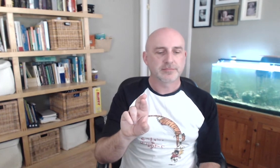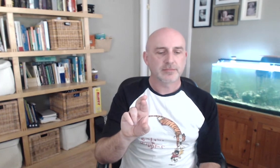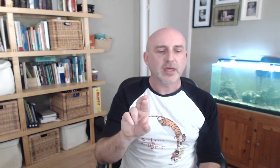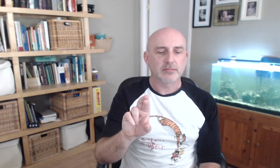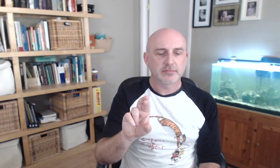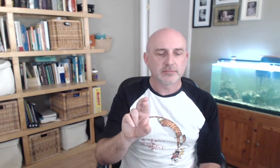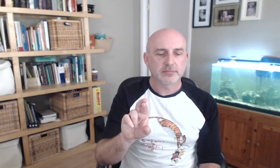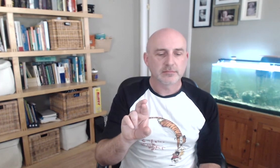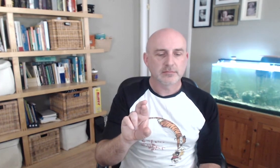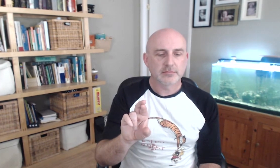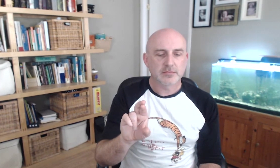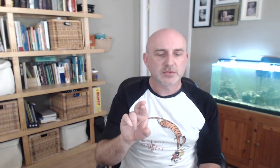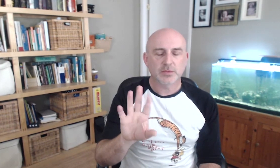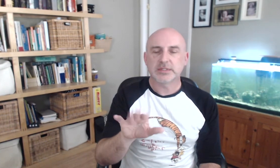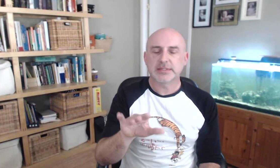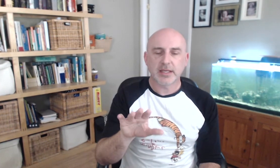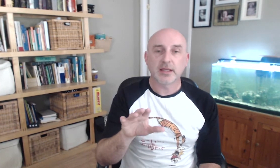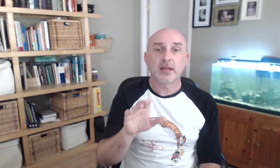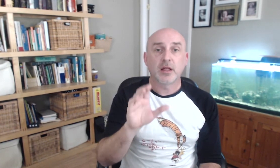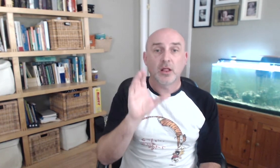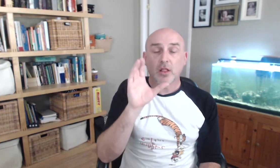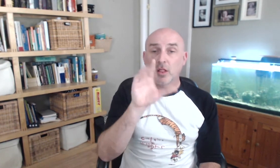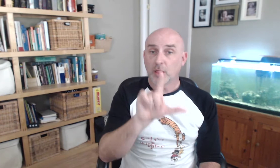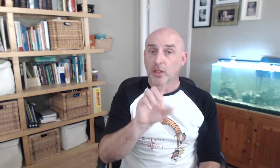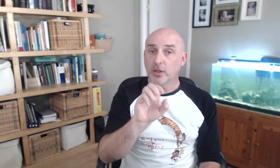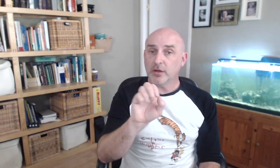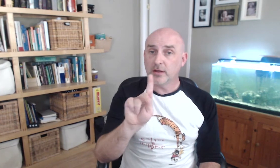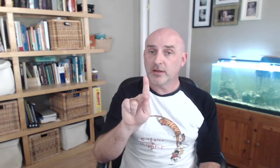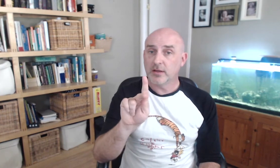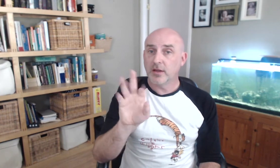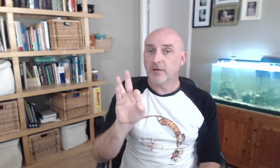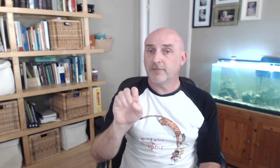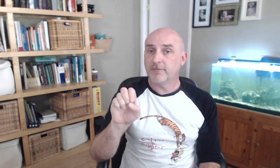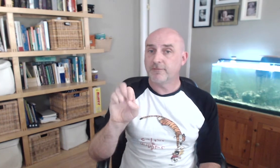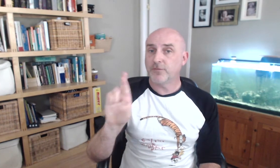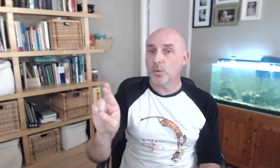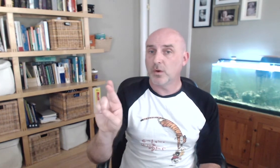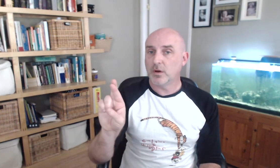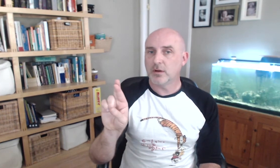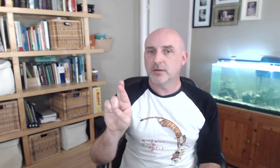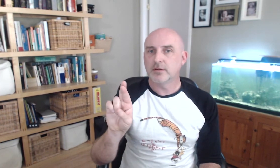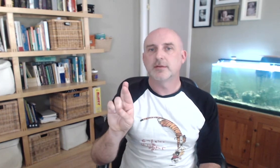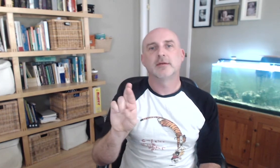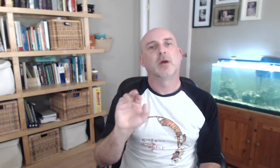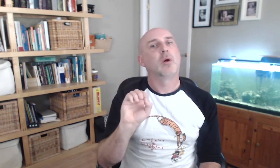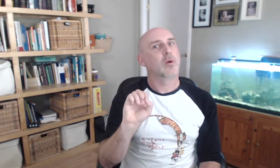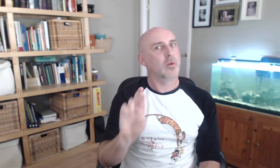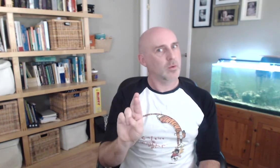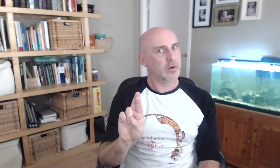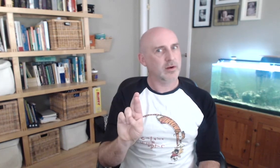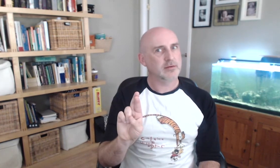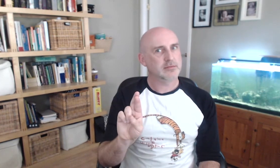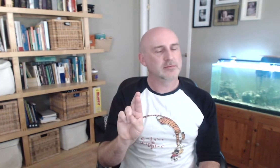yeah. So we're going to say look for or